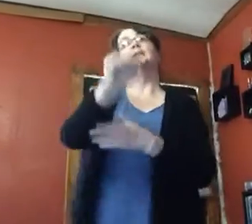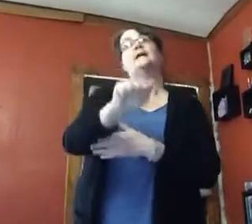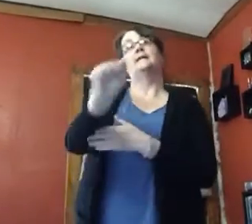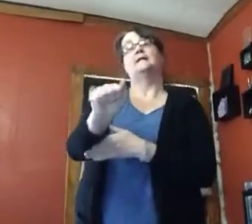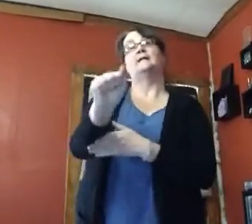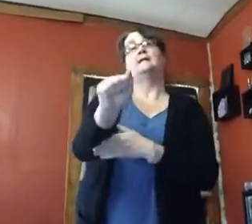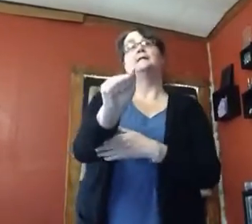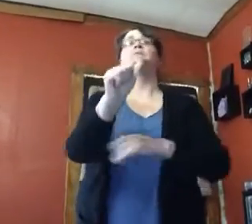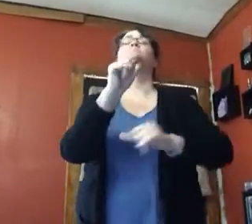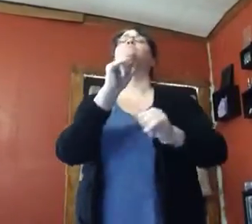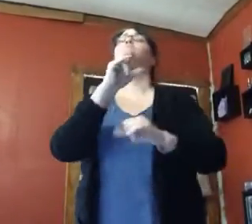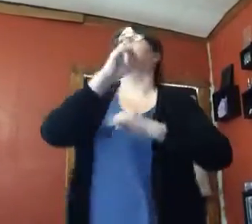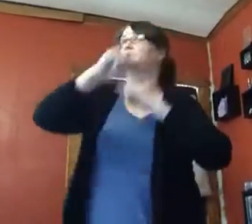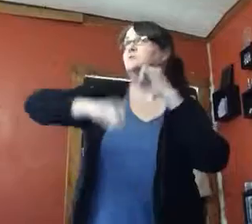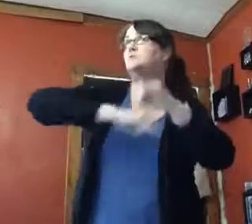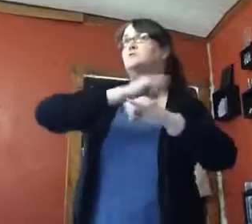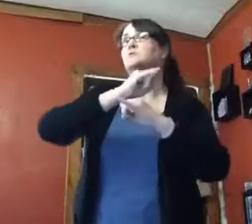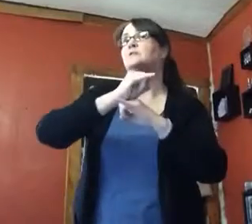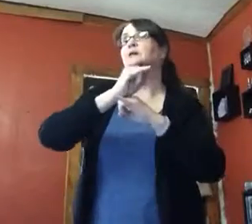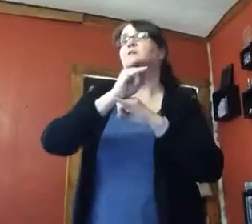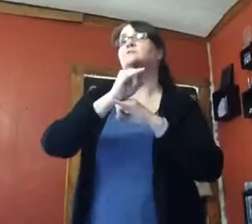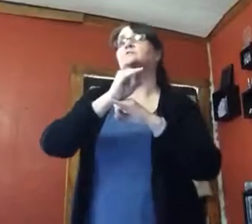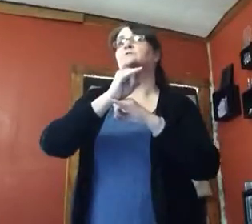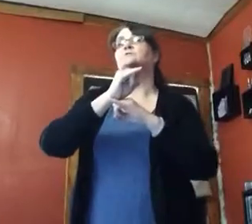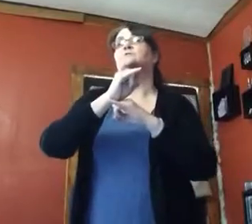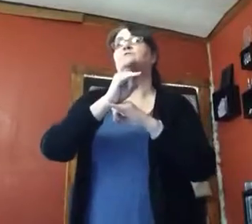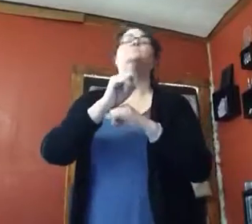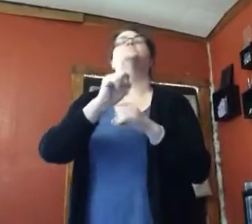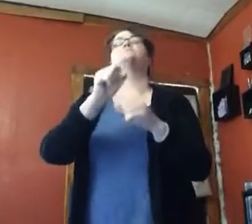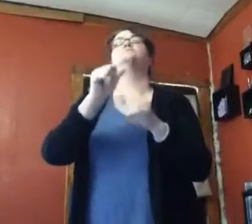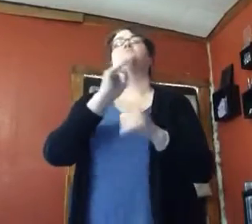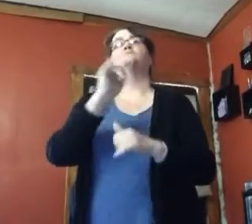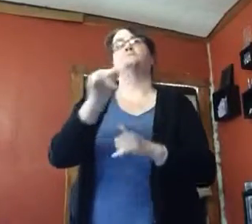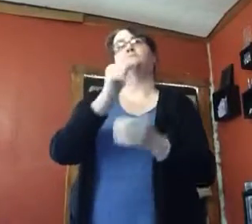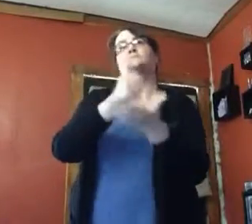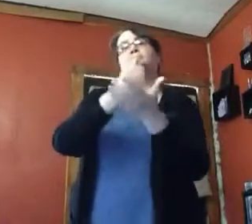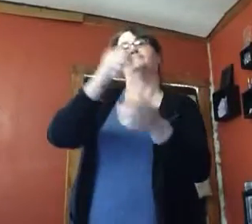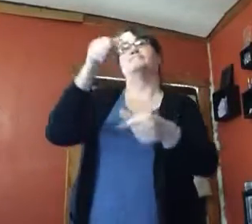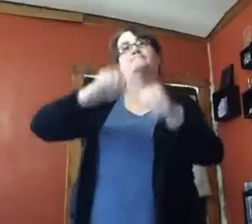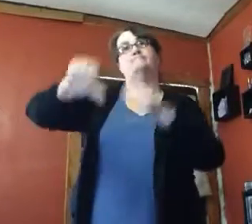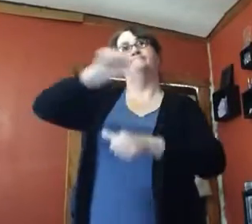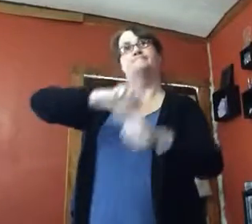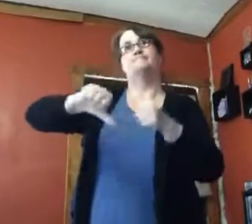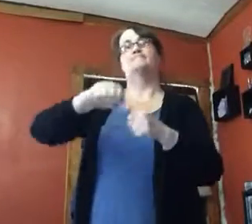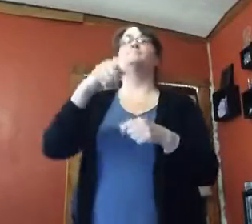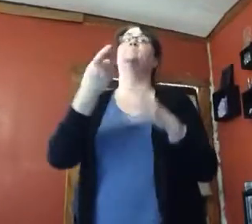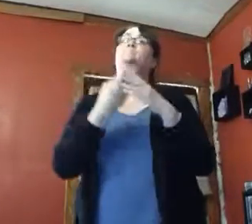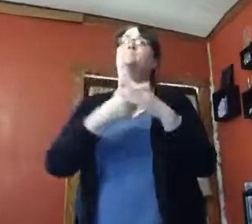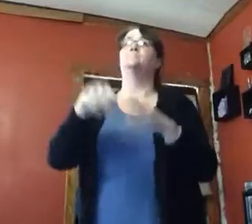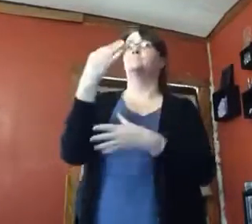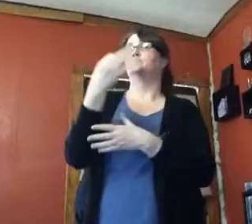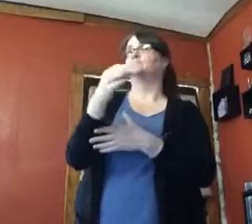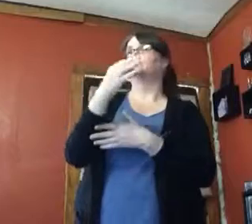AA is an international mutual aid fellowship founded in 1935 by